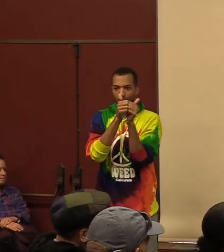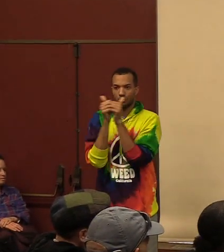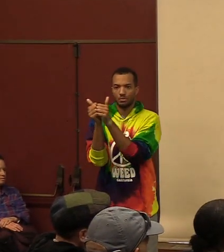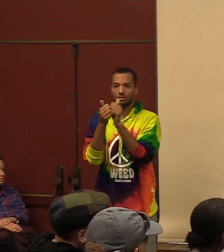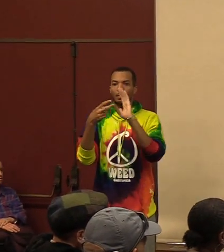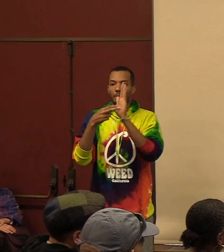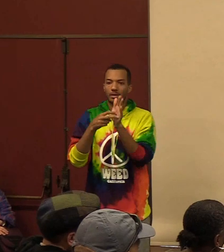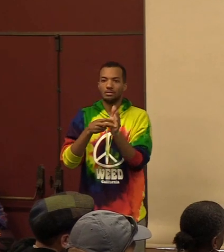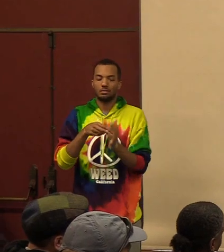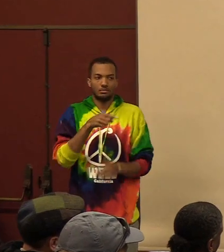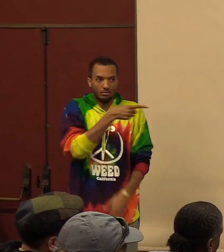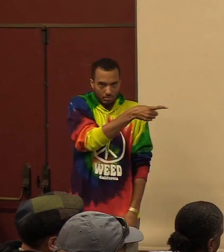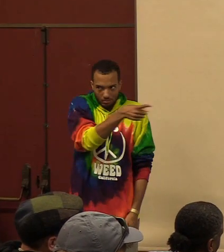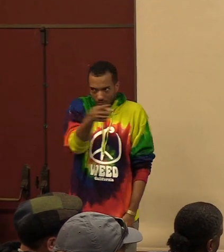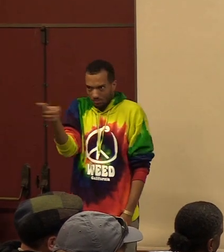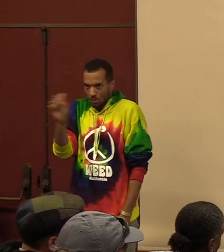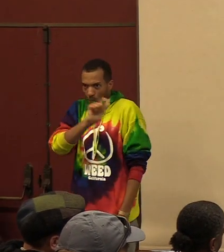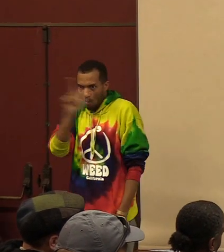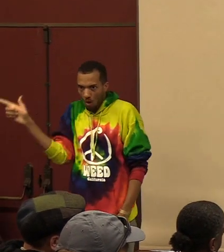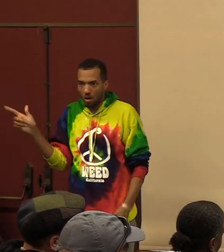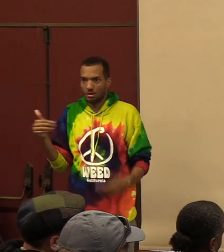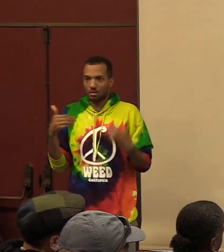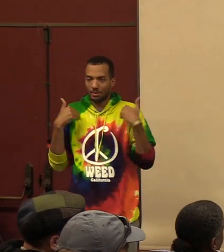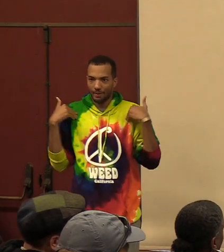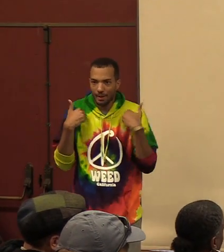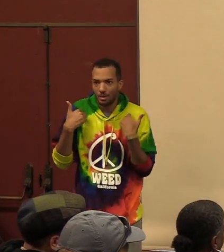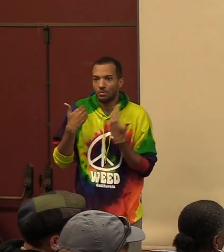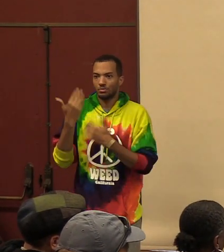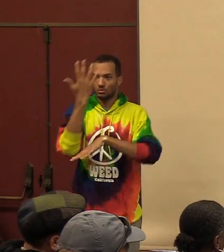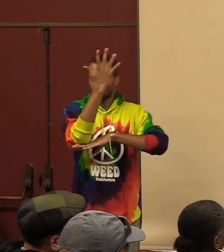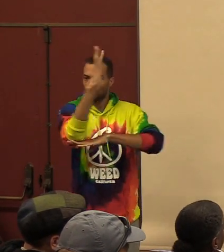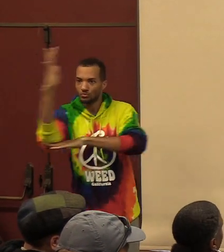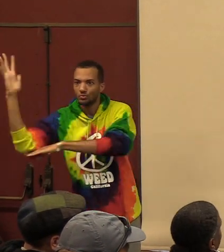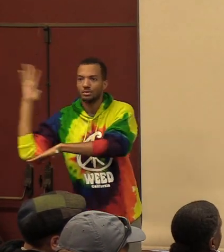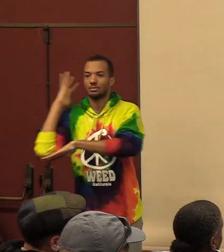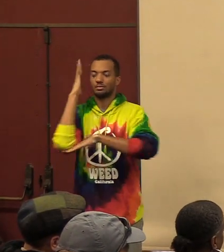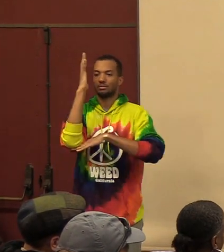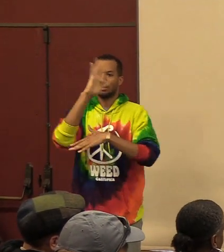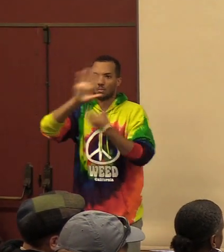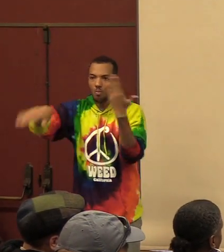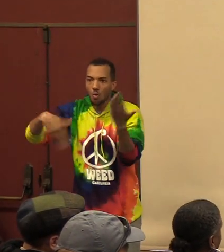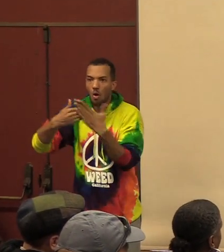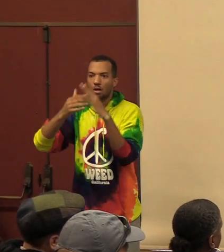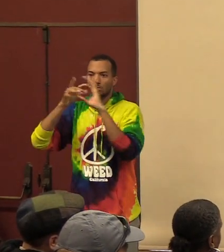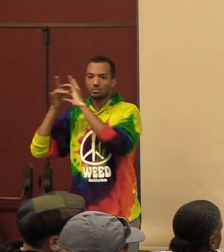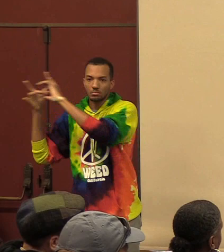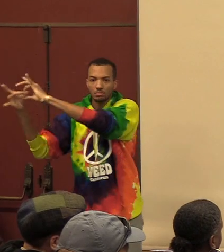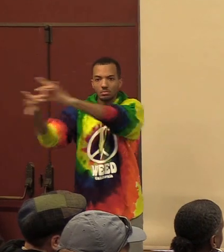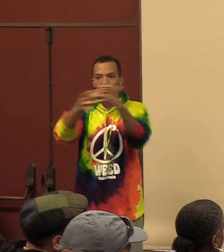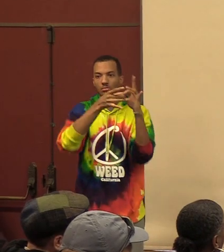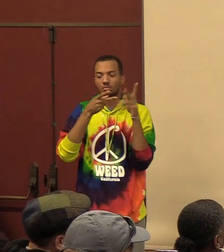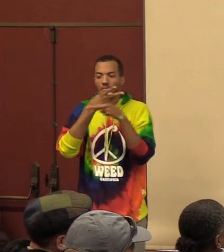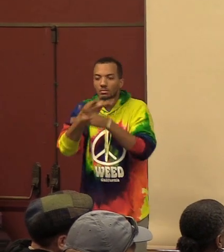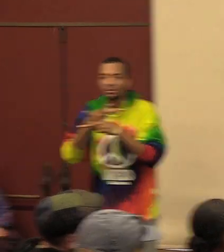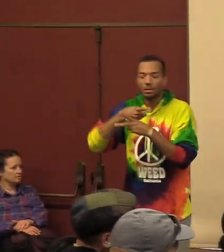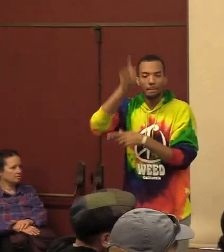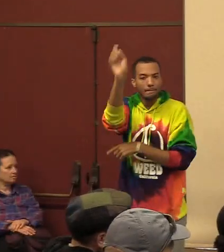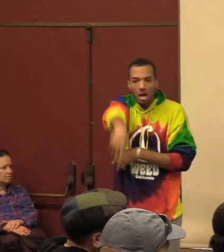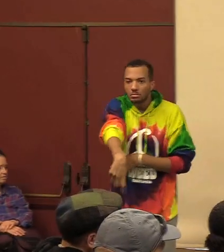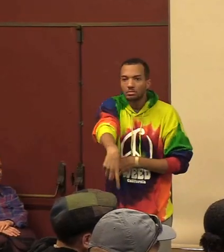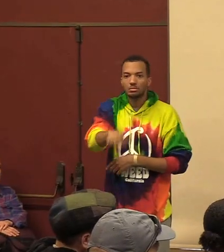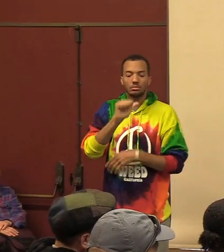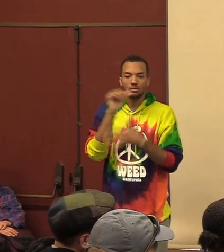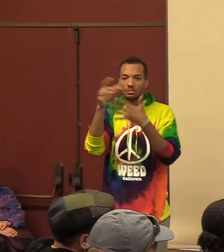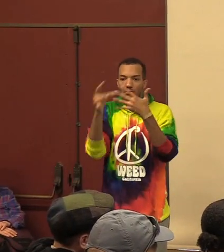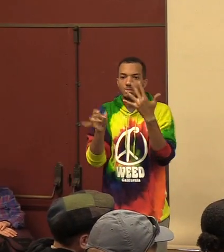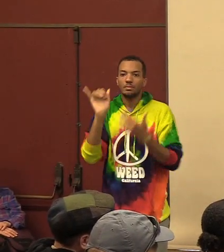of us, the animals, all the trees, all of it. We need to take care of our home. And